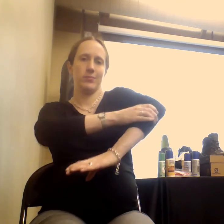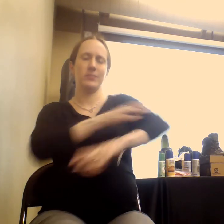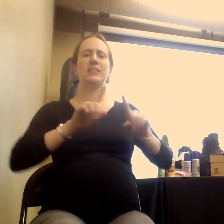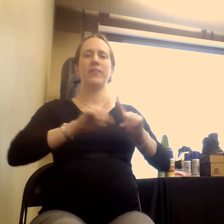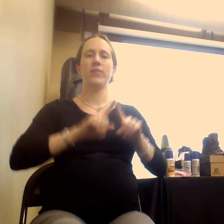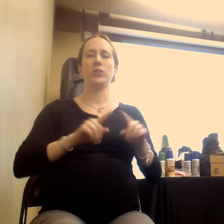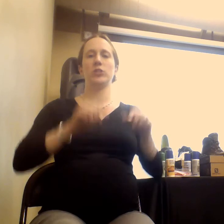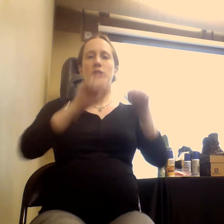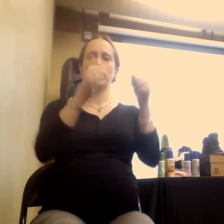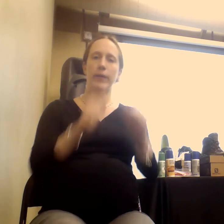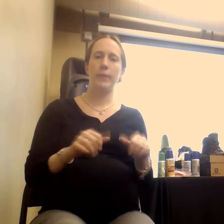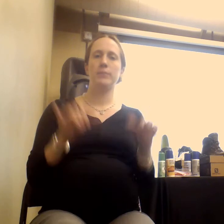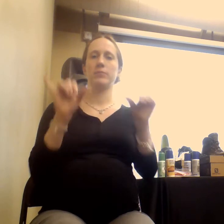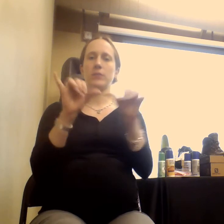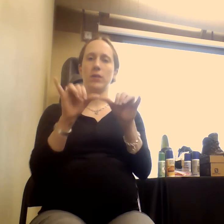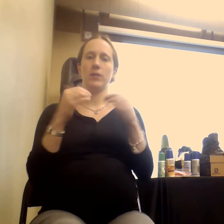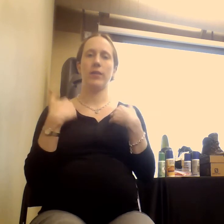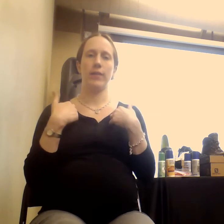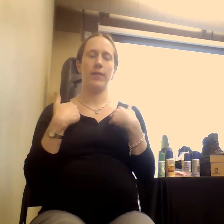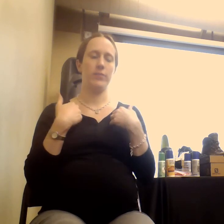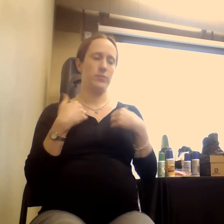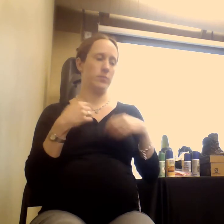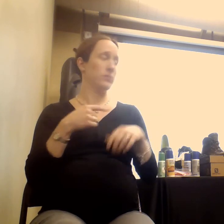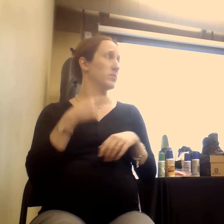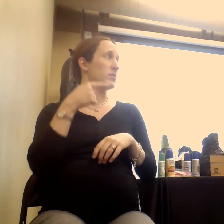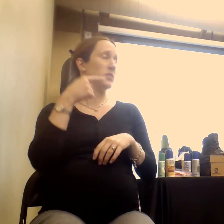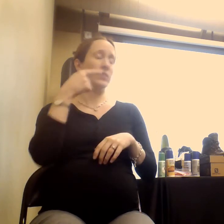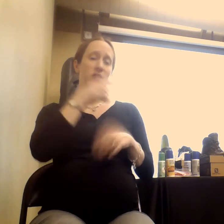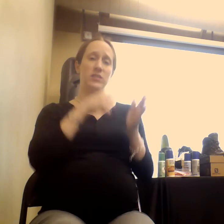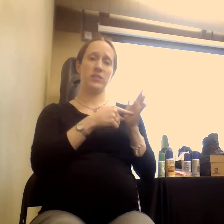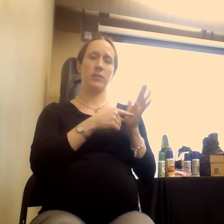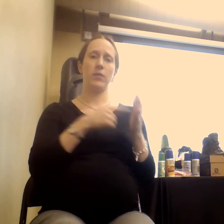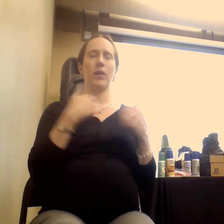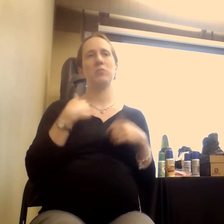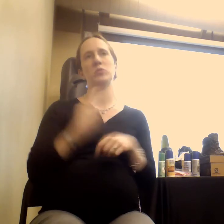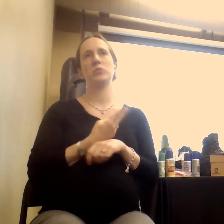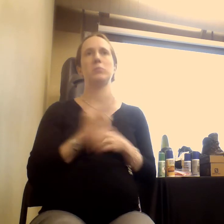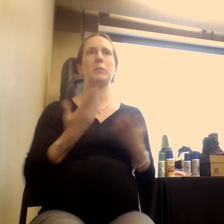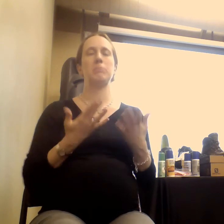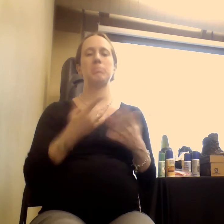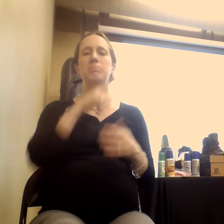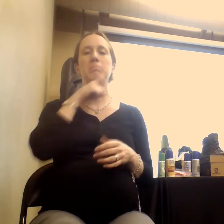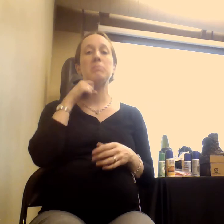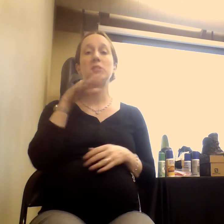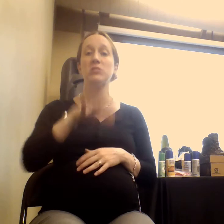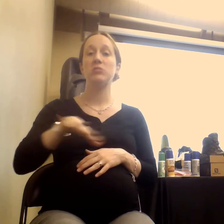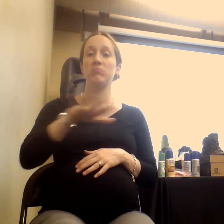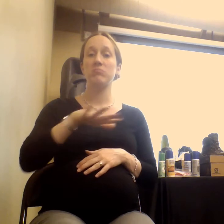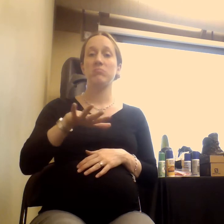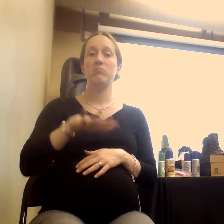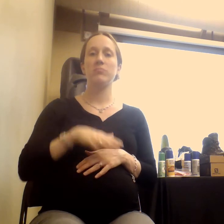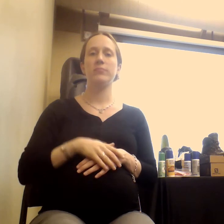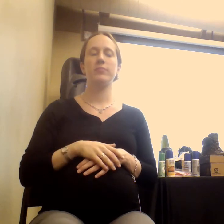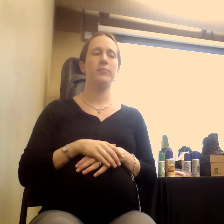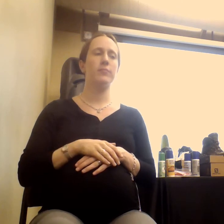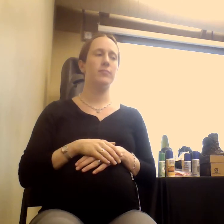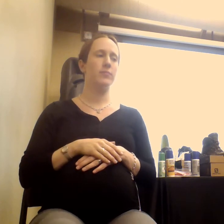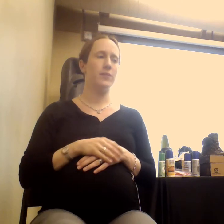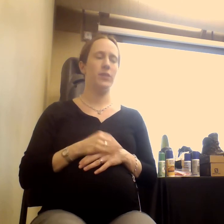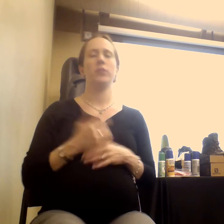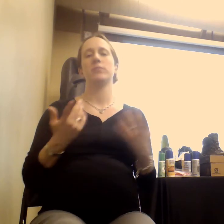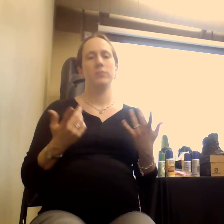sizes. These are probably used in the desert because they're very light, easy to use. Just connects on the bottom there. These, they come in all shapes